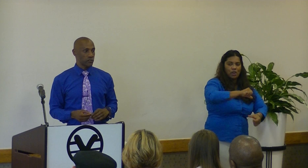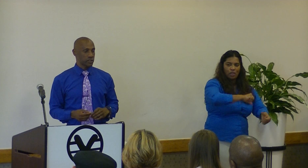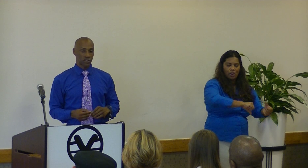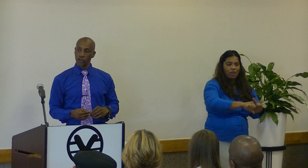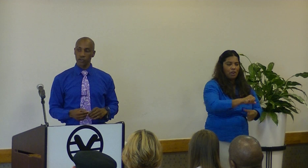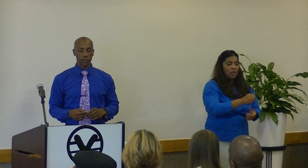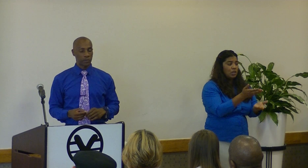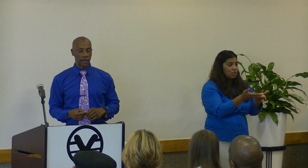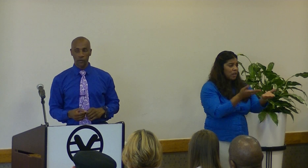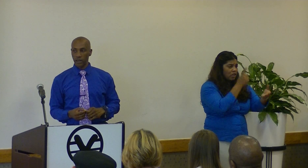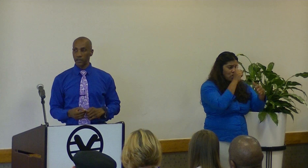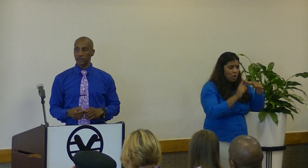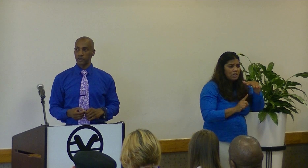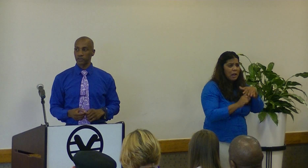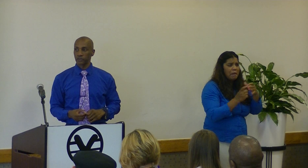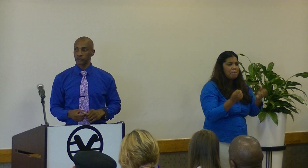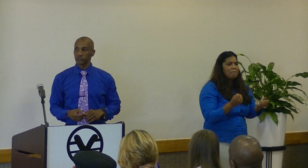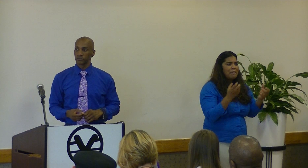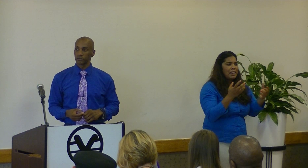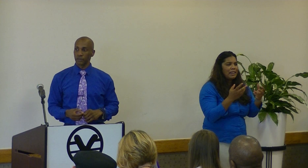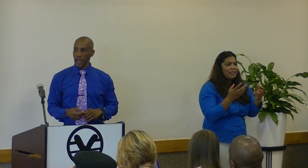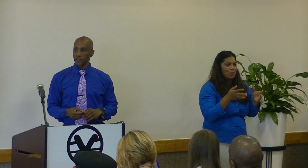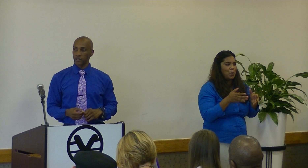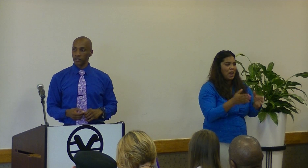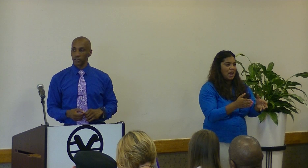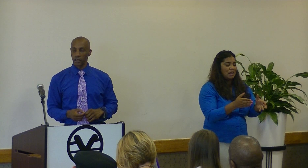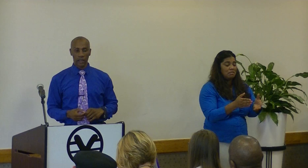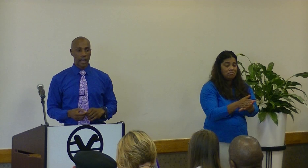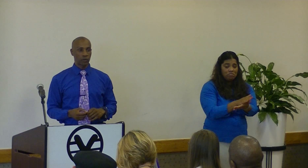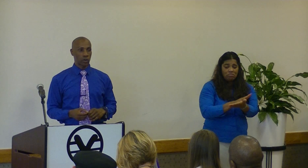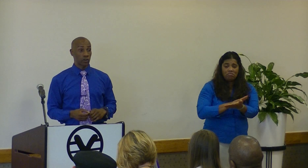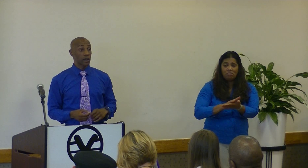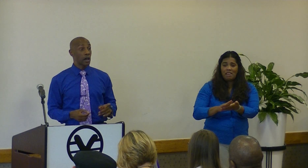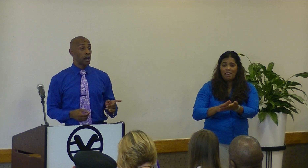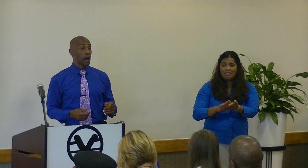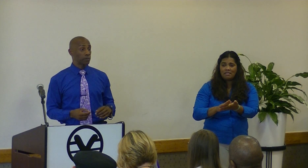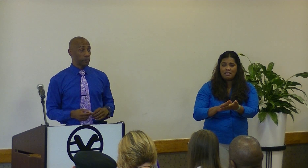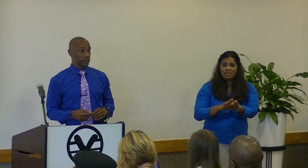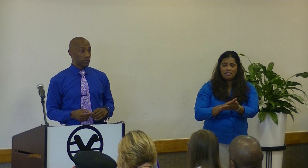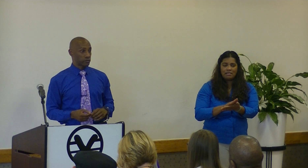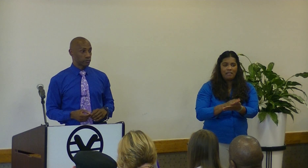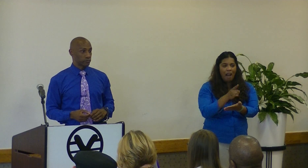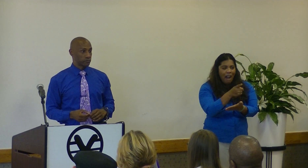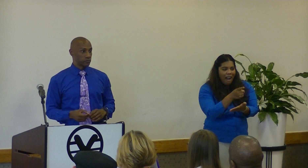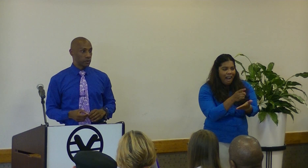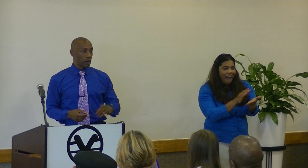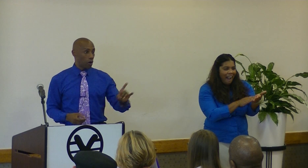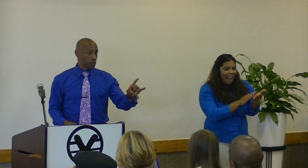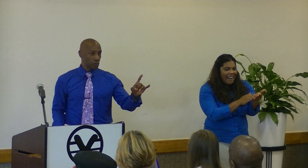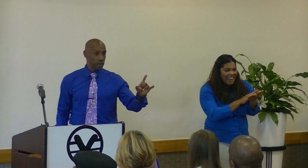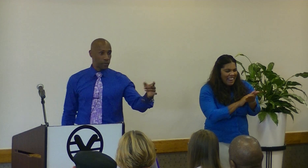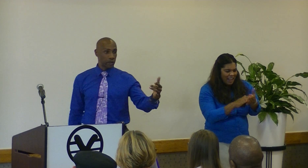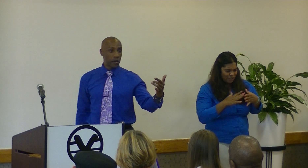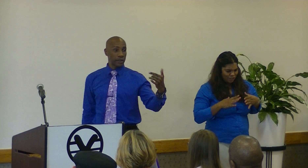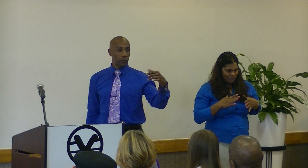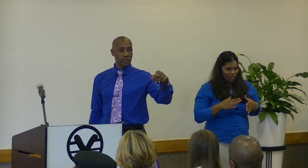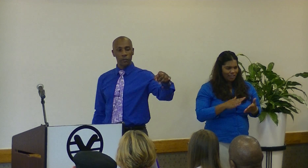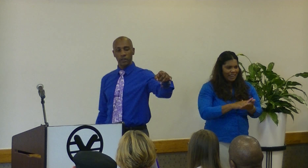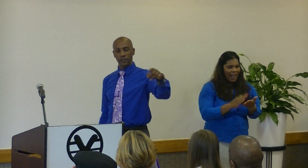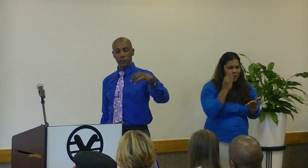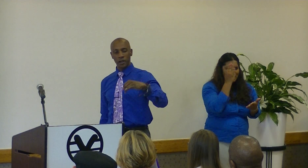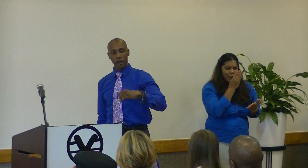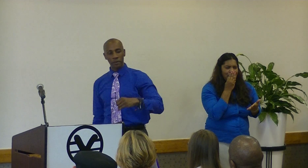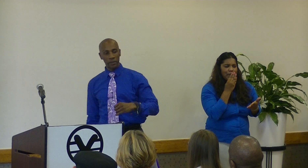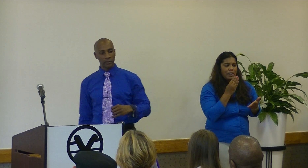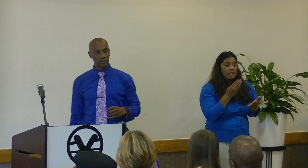said, service shows up in many ways. Kindness, a kind word, a compliment. Also keeping in mind that when